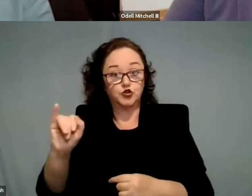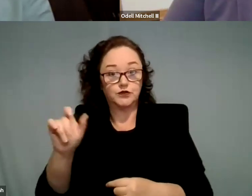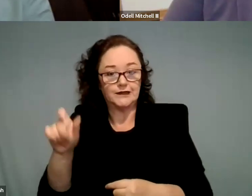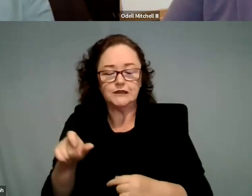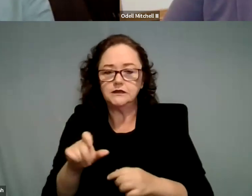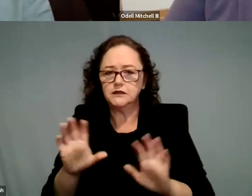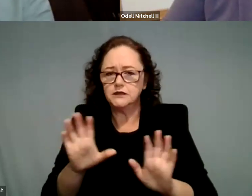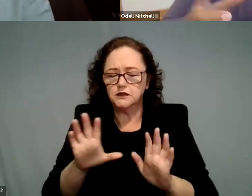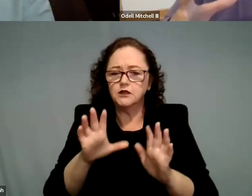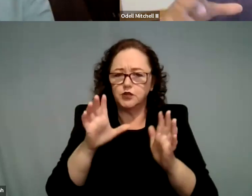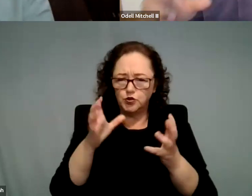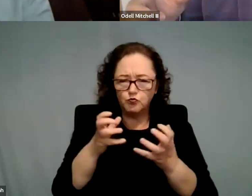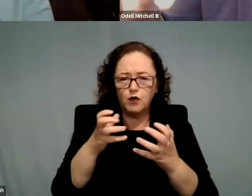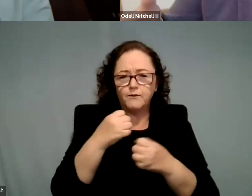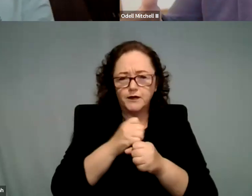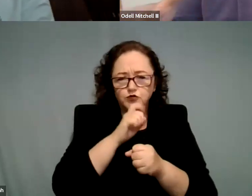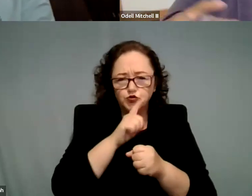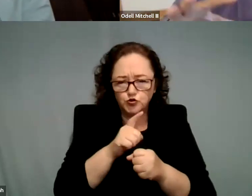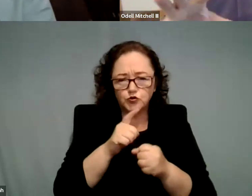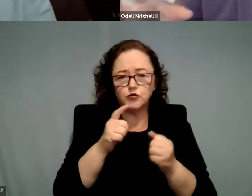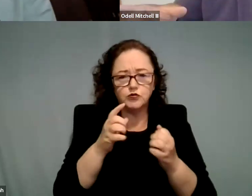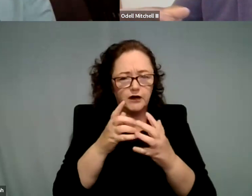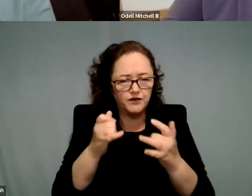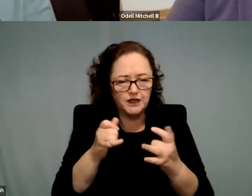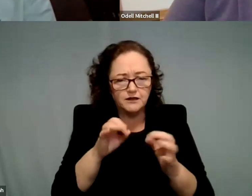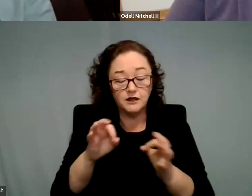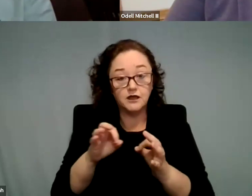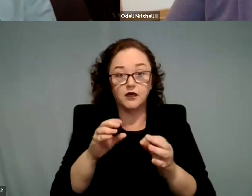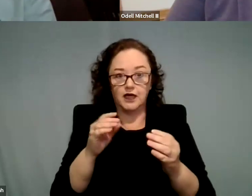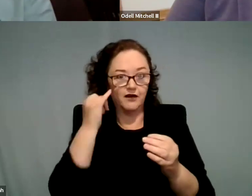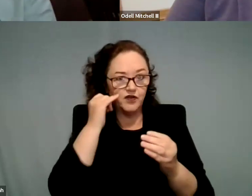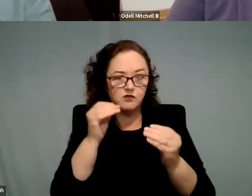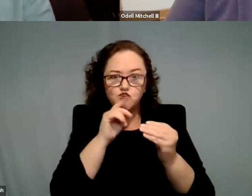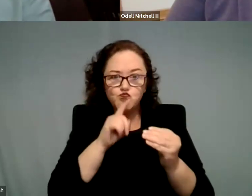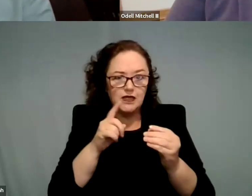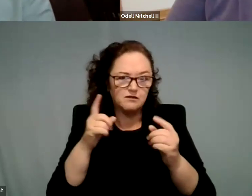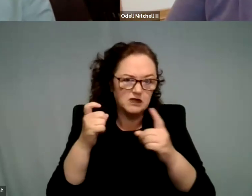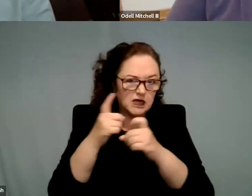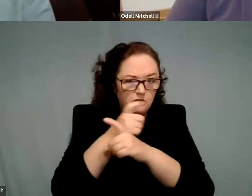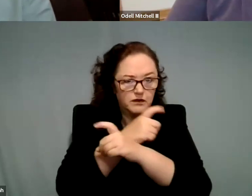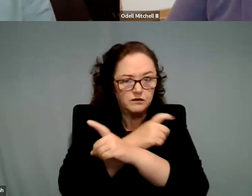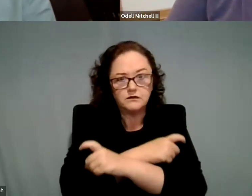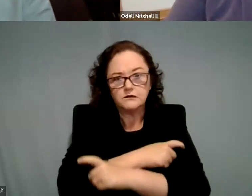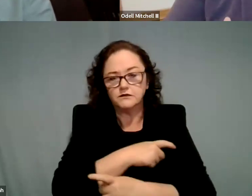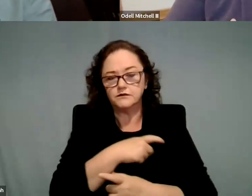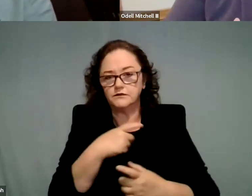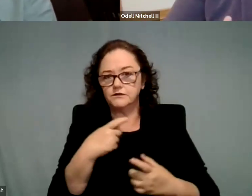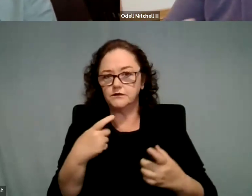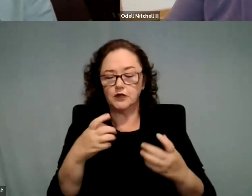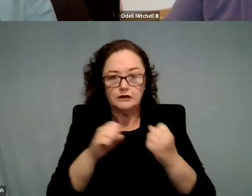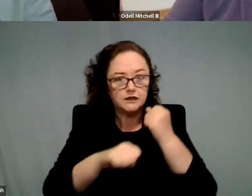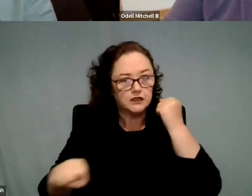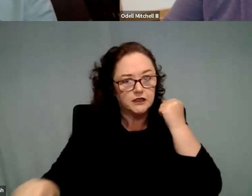And so by all means, the more complicated and the more extensive the insurance agreement and or the